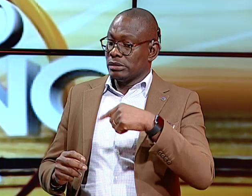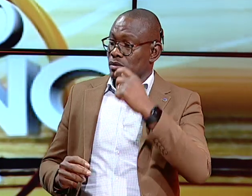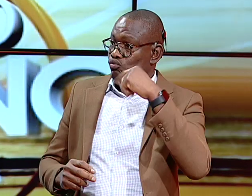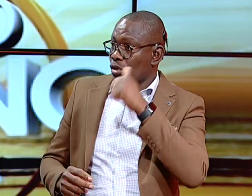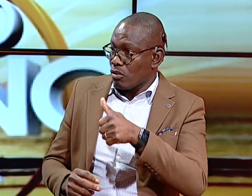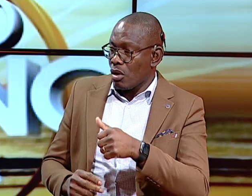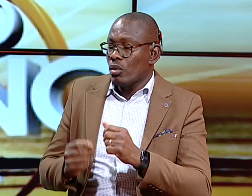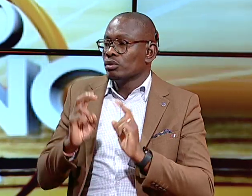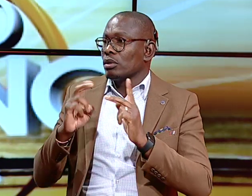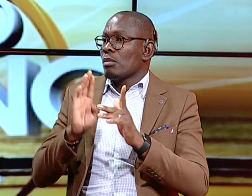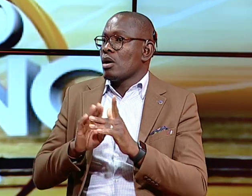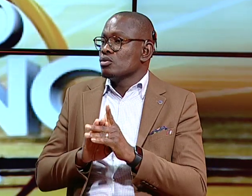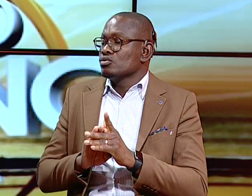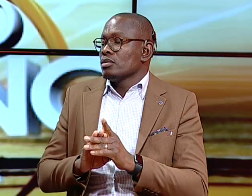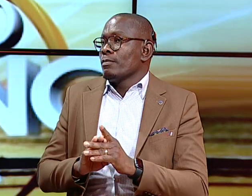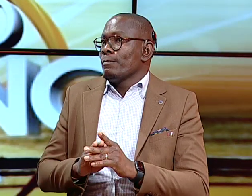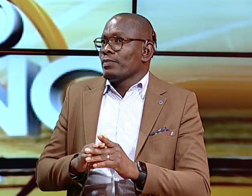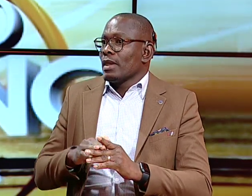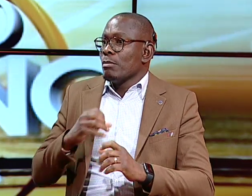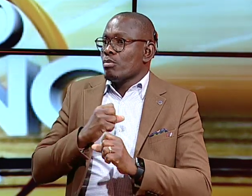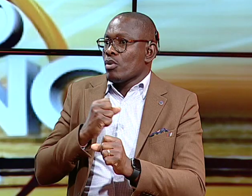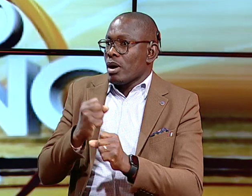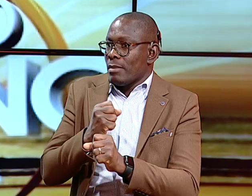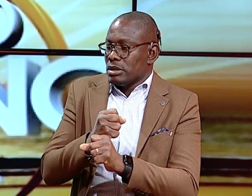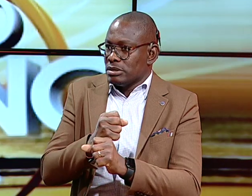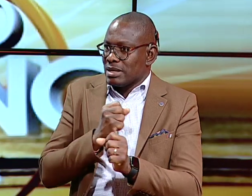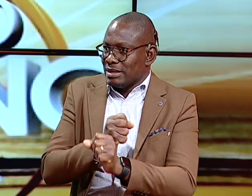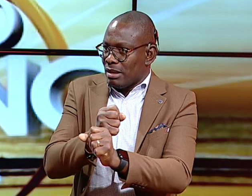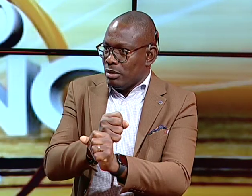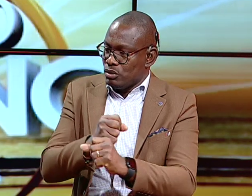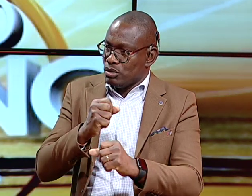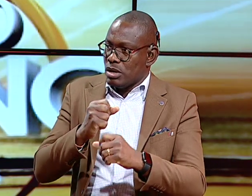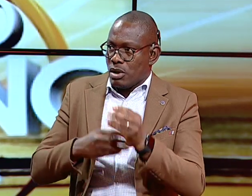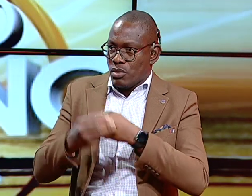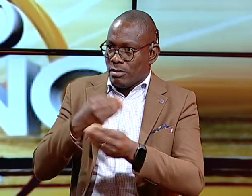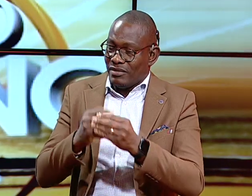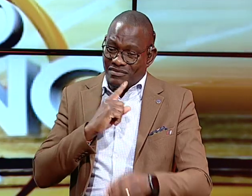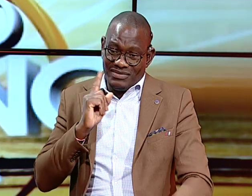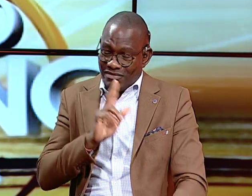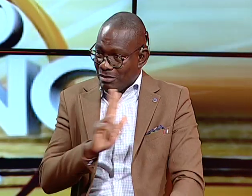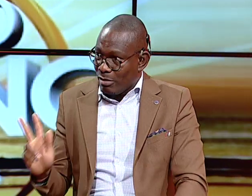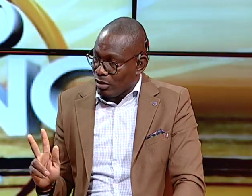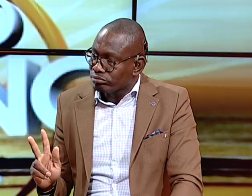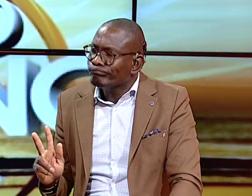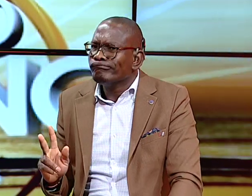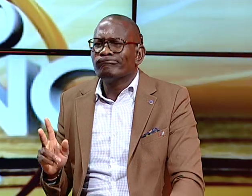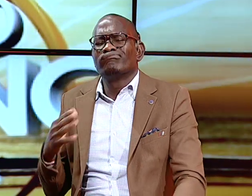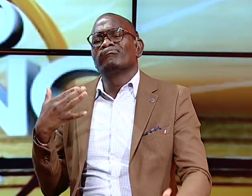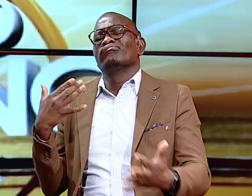So we have several themes during this week. And this, we have sustainable employment and